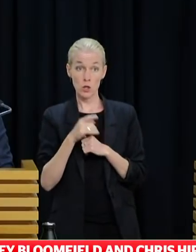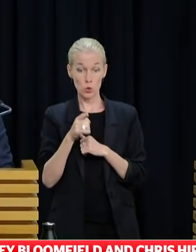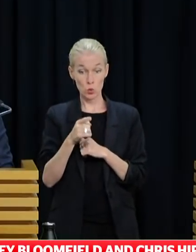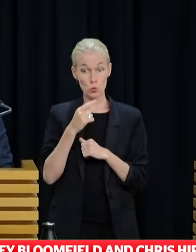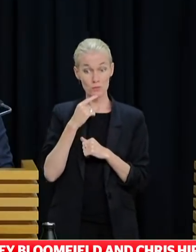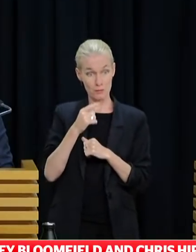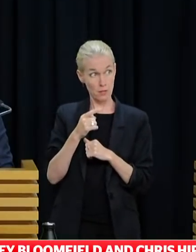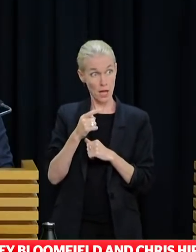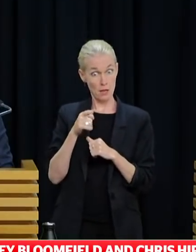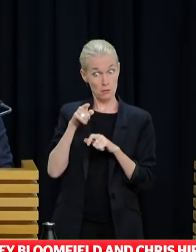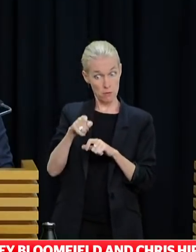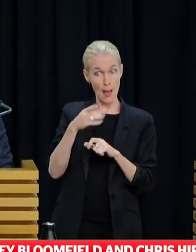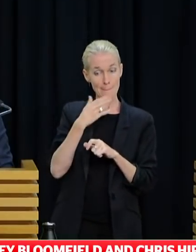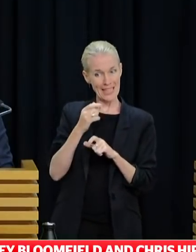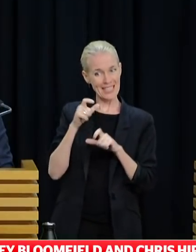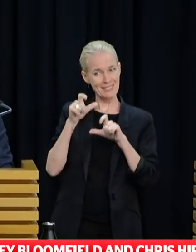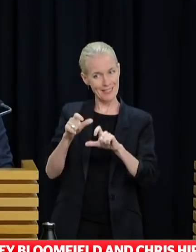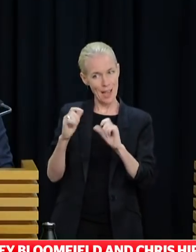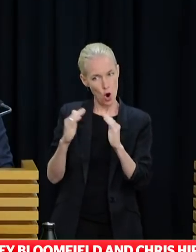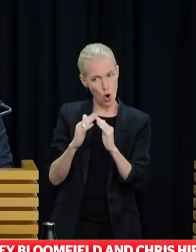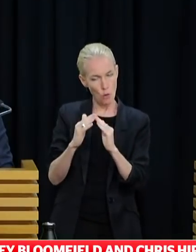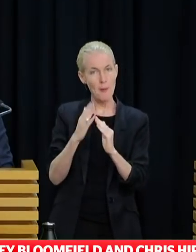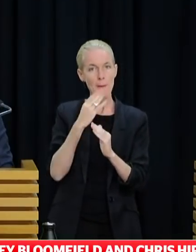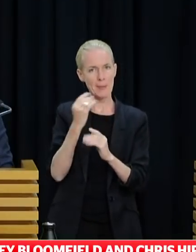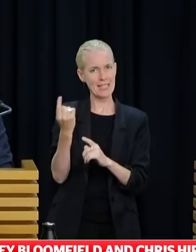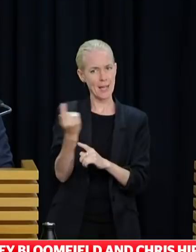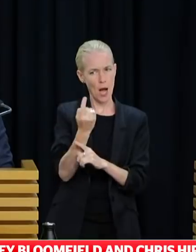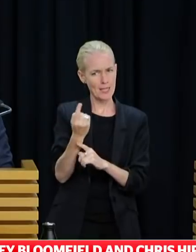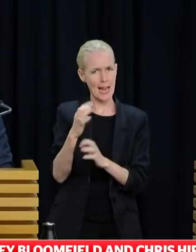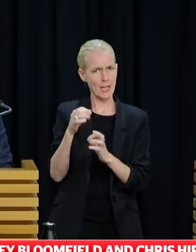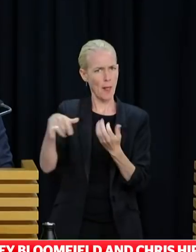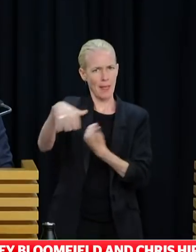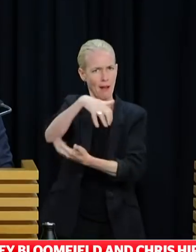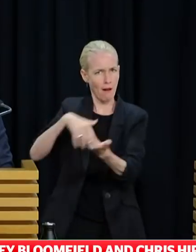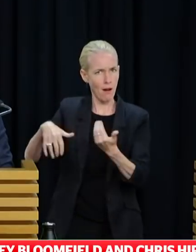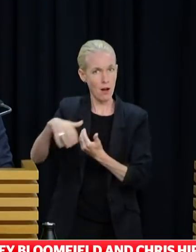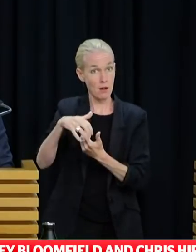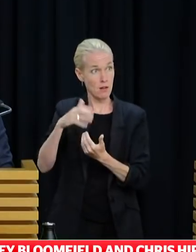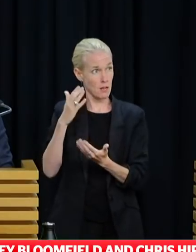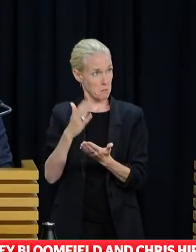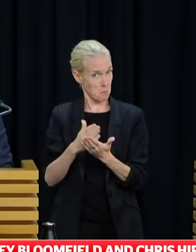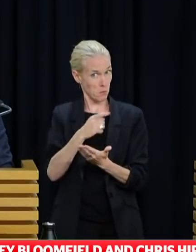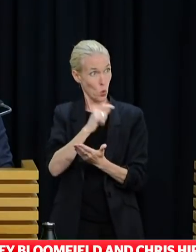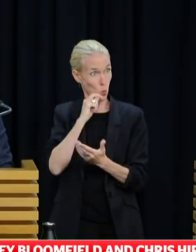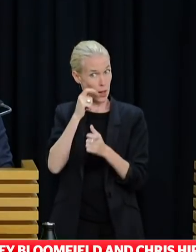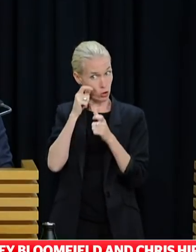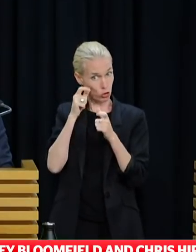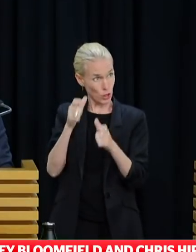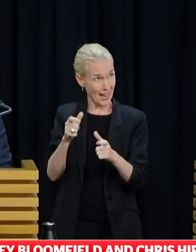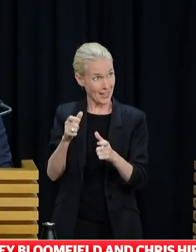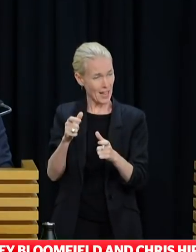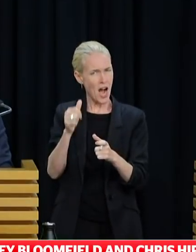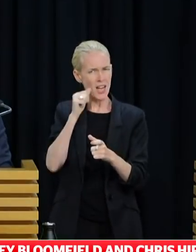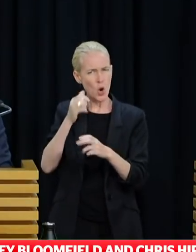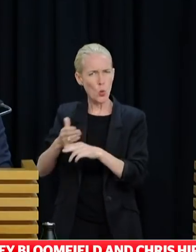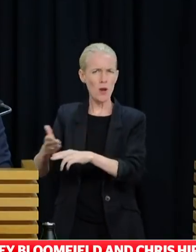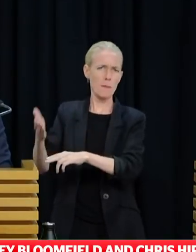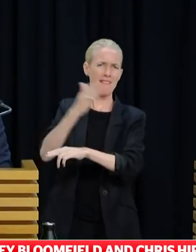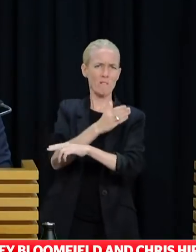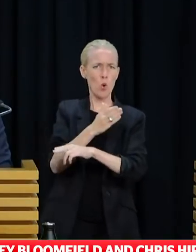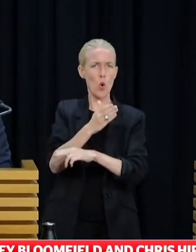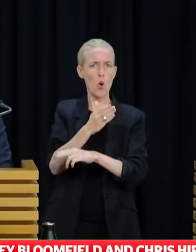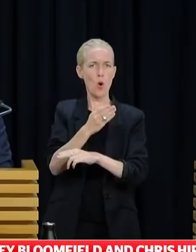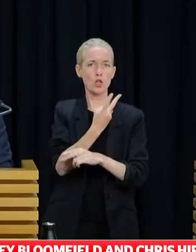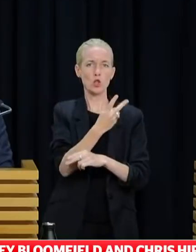that that is happening? Sort of at the very beginning of the outbreak, we had the police text that would go out to sort of ensure people were where they said they were. Are you